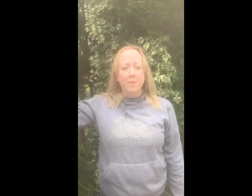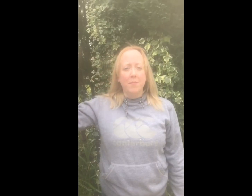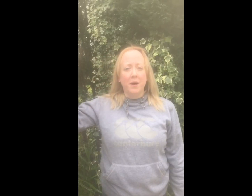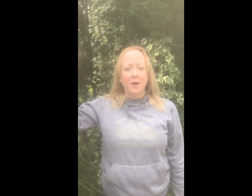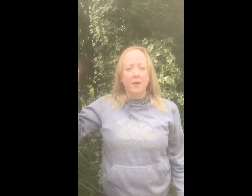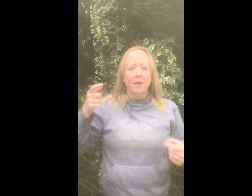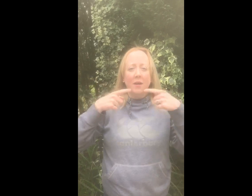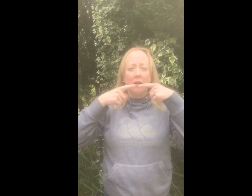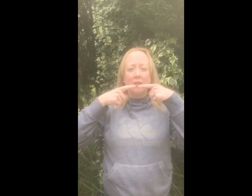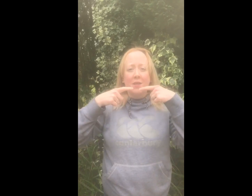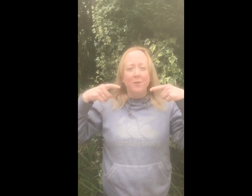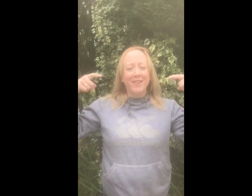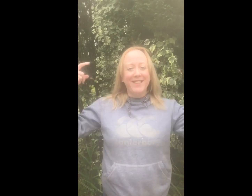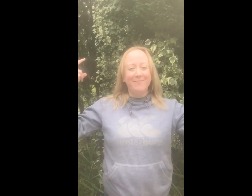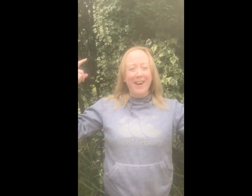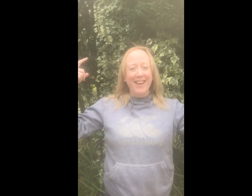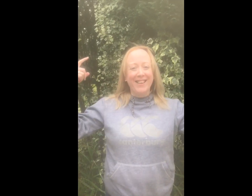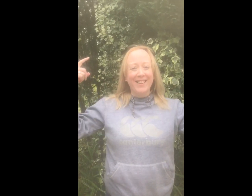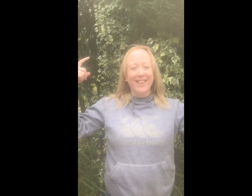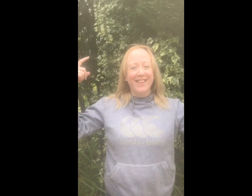Remember to smile.